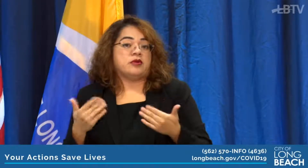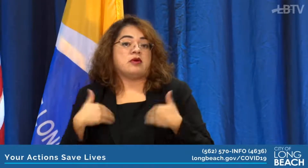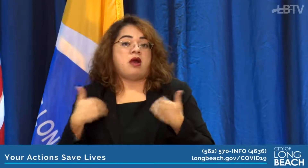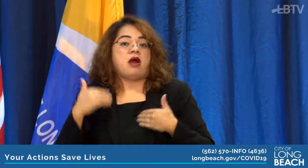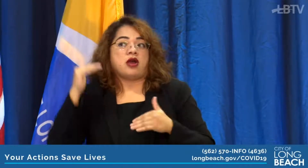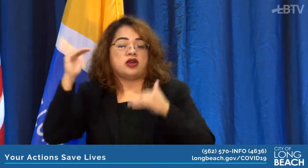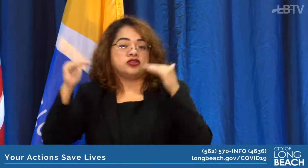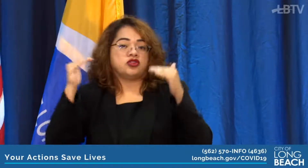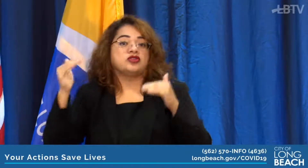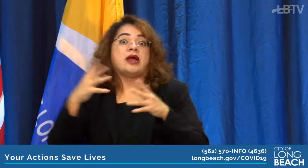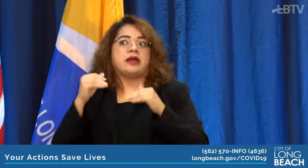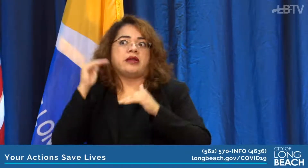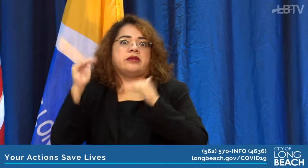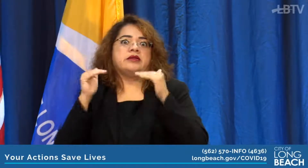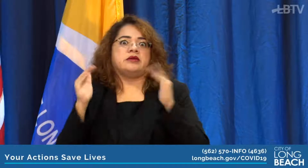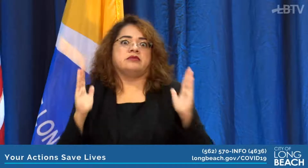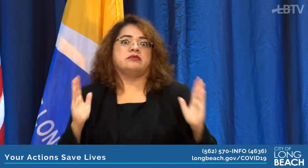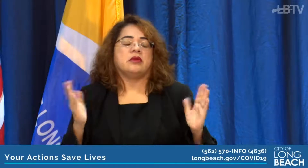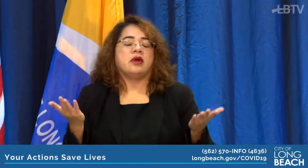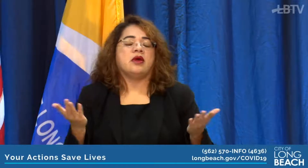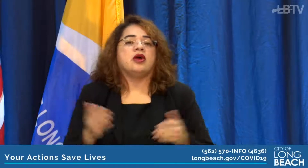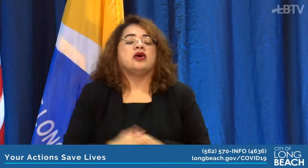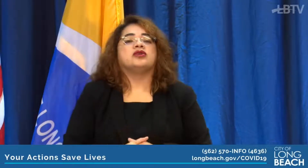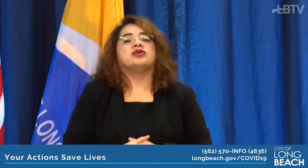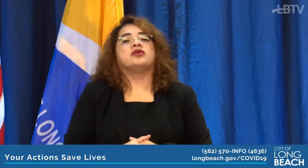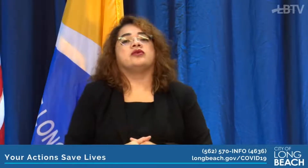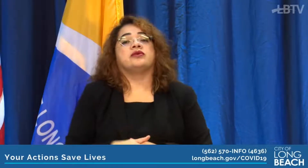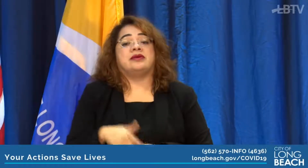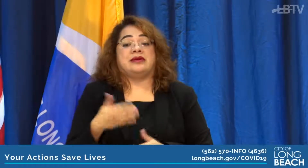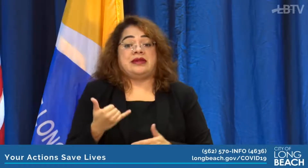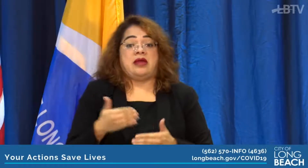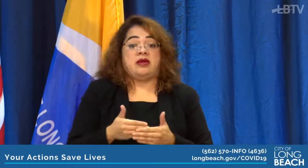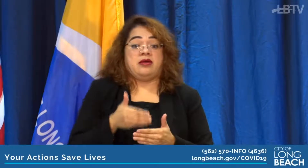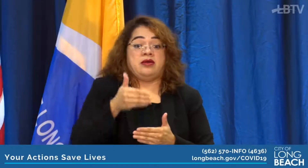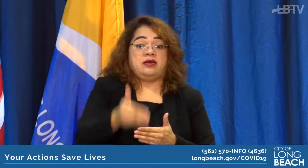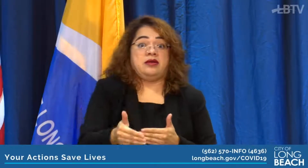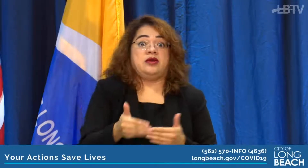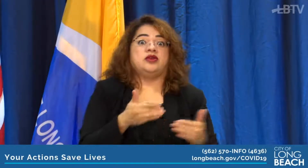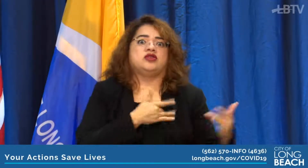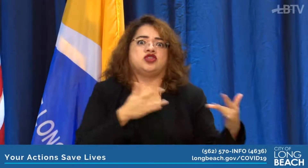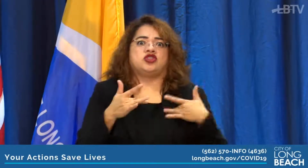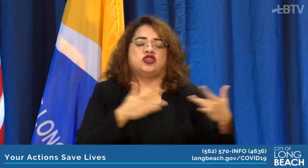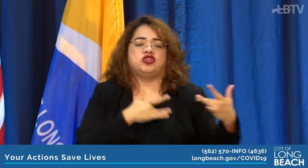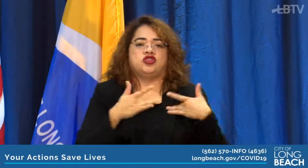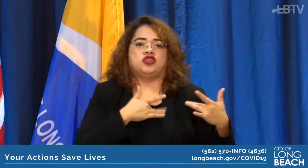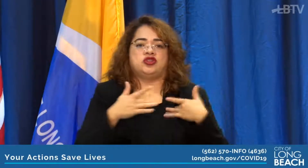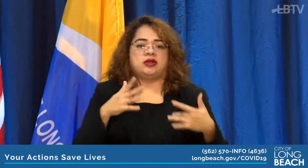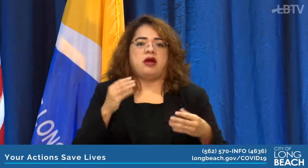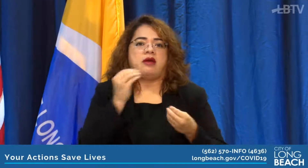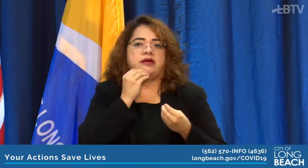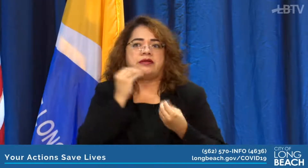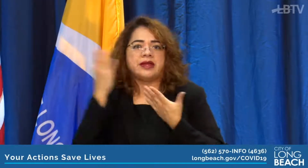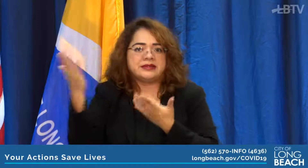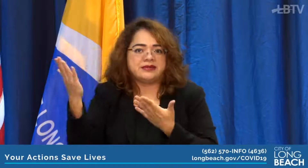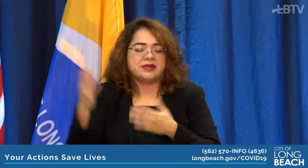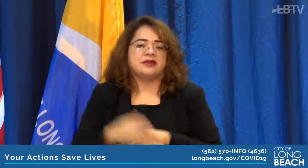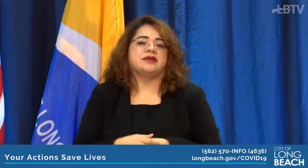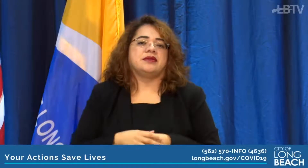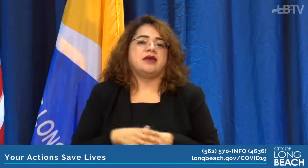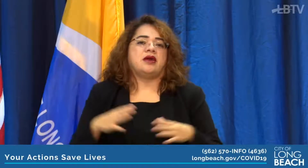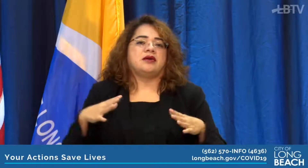spread continues, now with the upcoming gatherings, the upcoming holidays, the